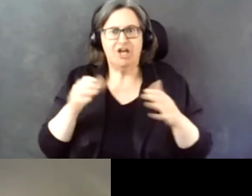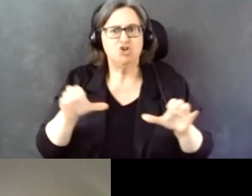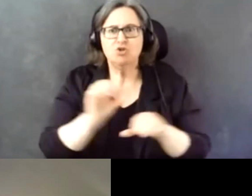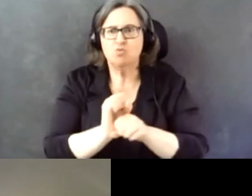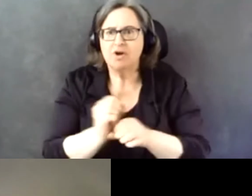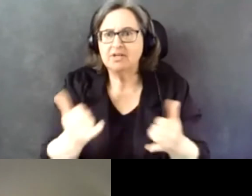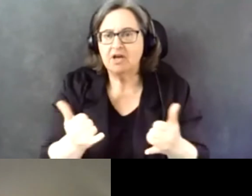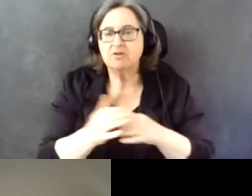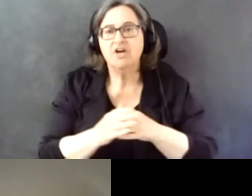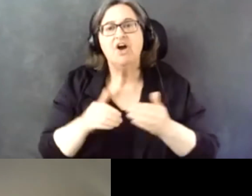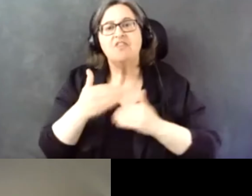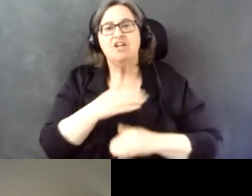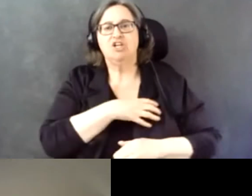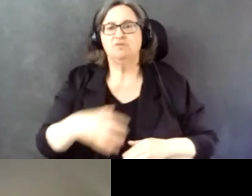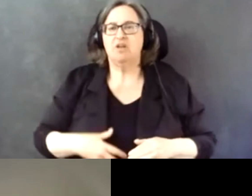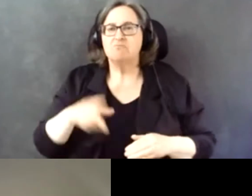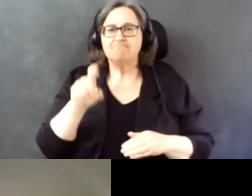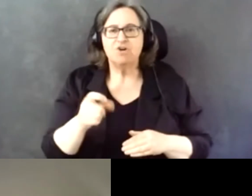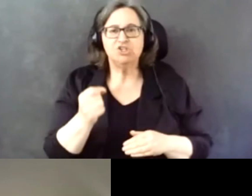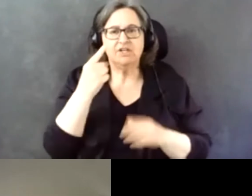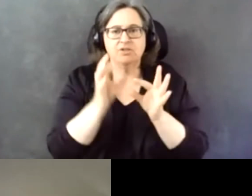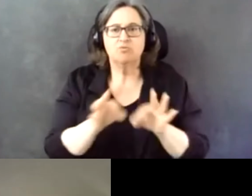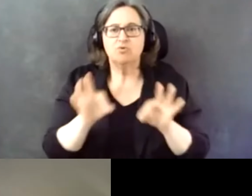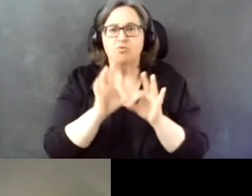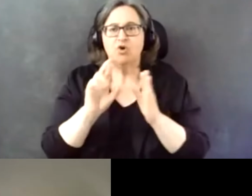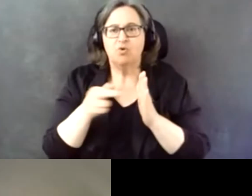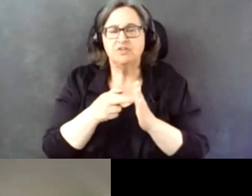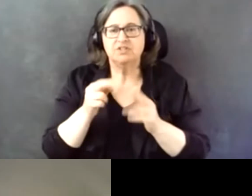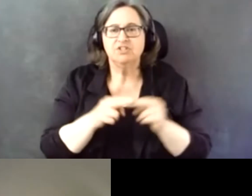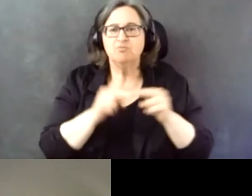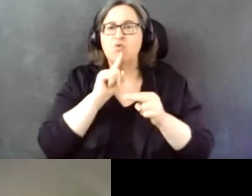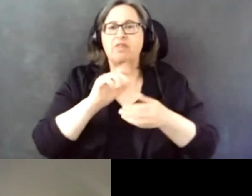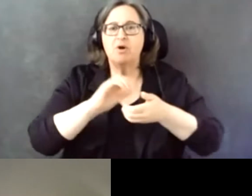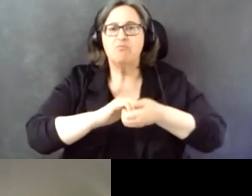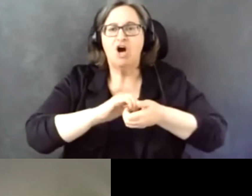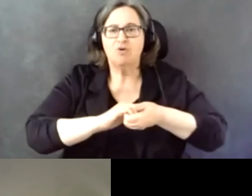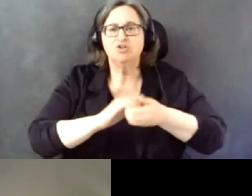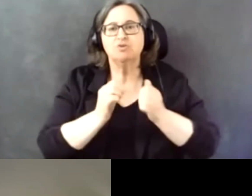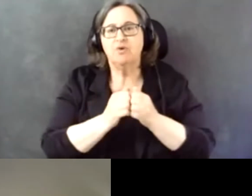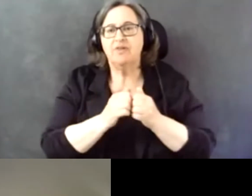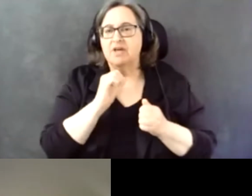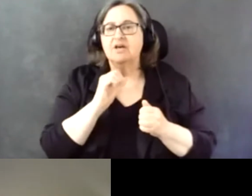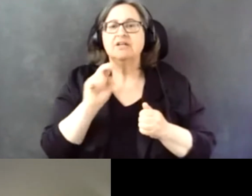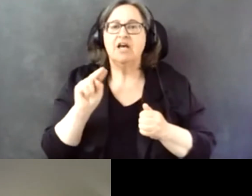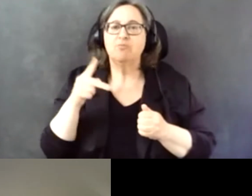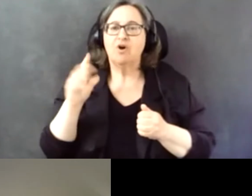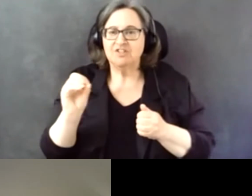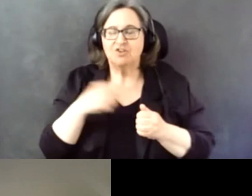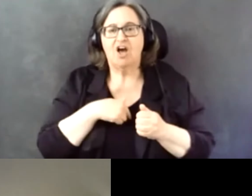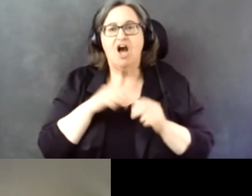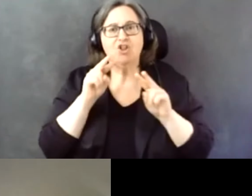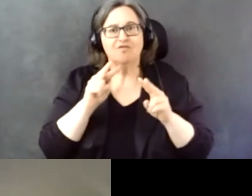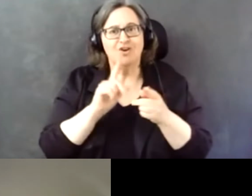and the next mayor must understand the important roles and build a real partnership with the non-profits and so i look forward to this